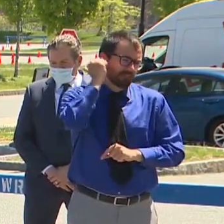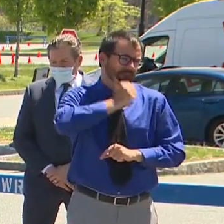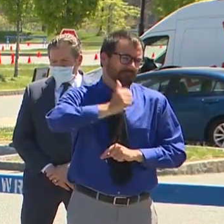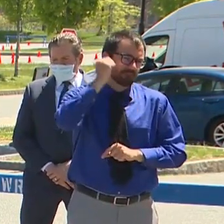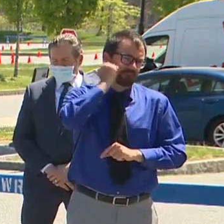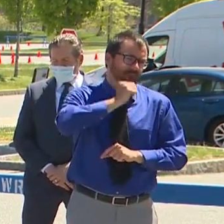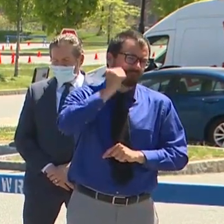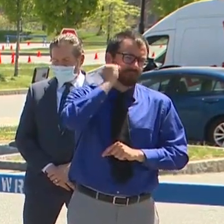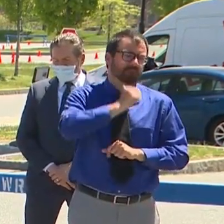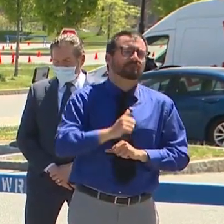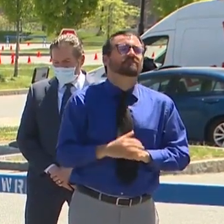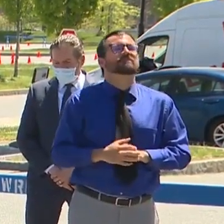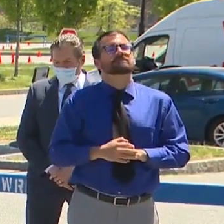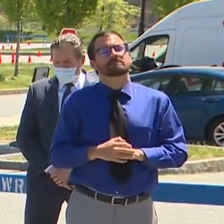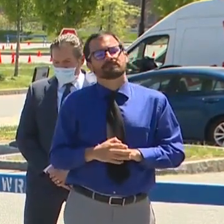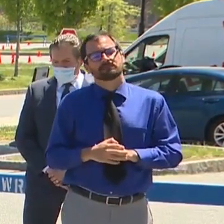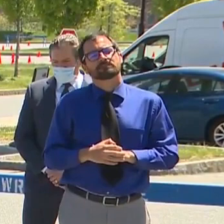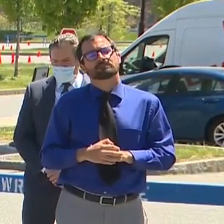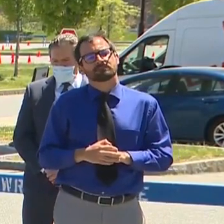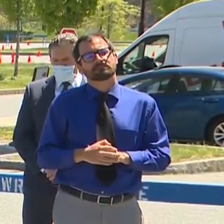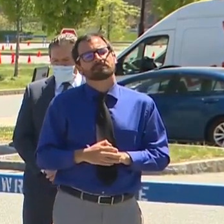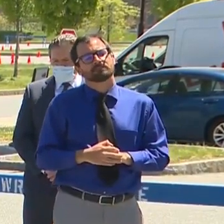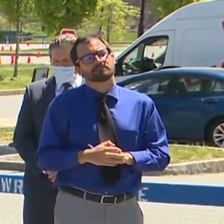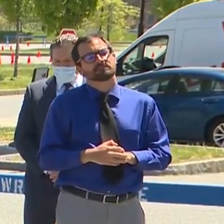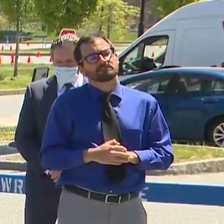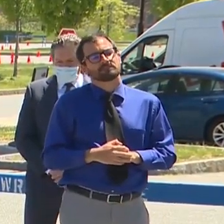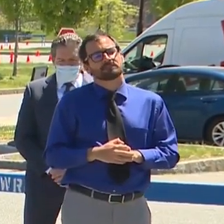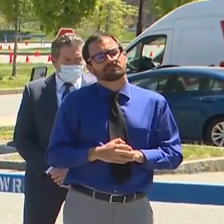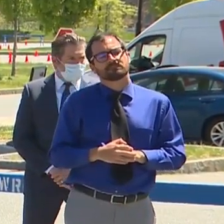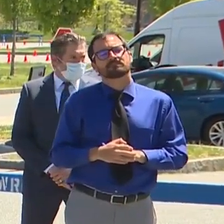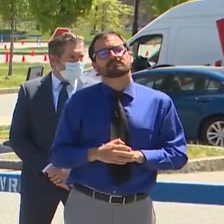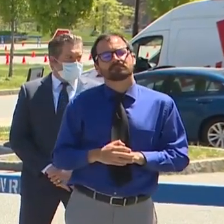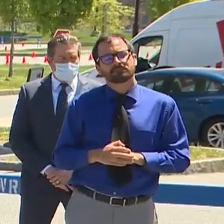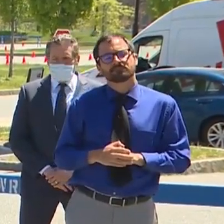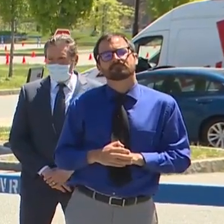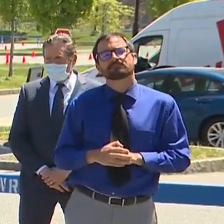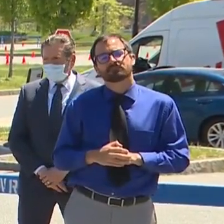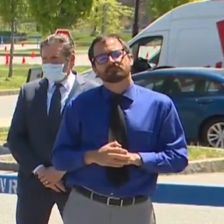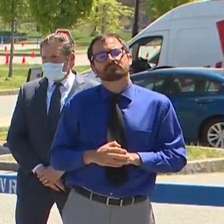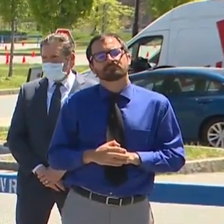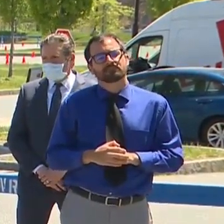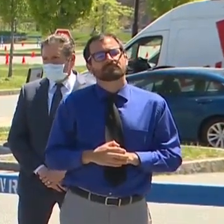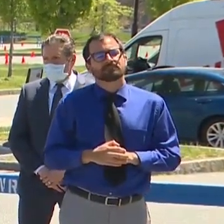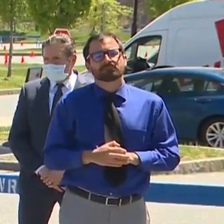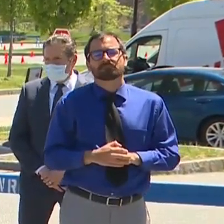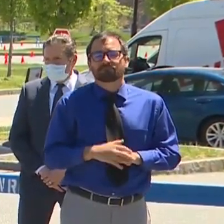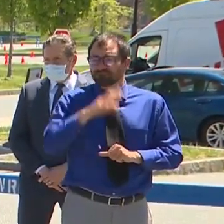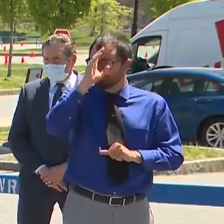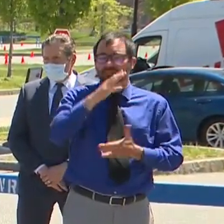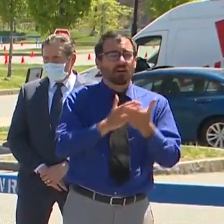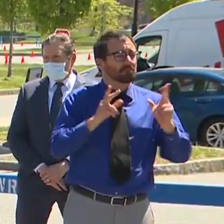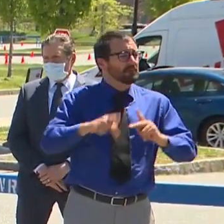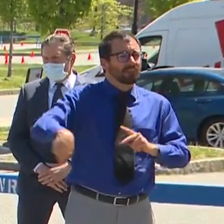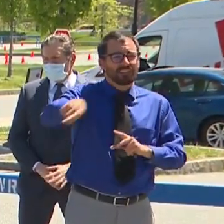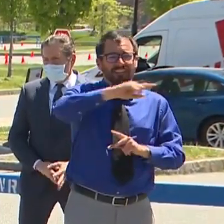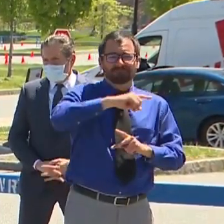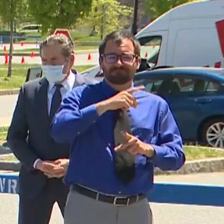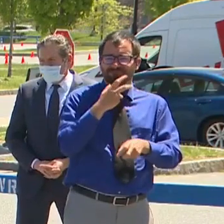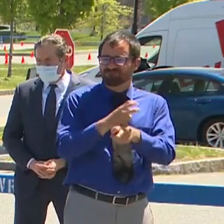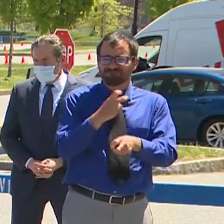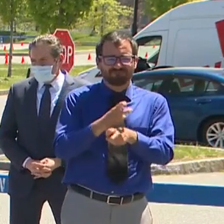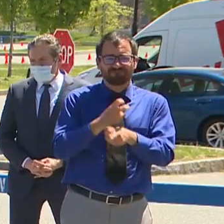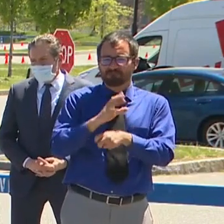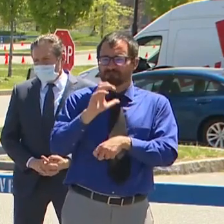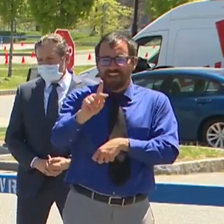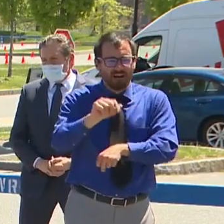system, in employment, in childcare, and education. Opening a testing site like this one in a highly populated and